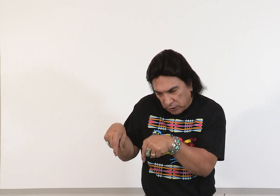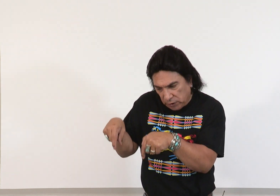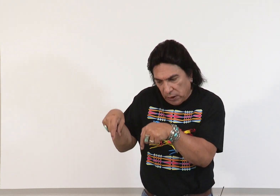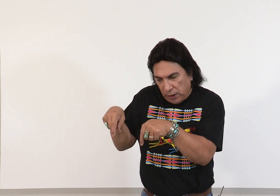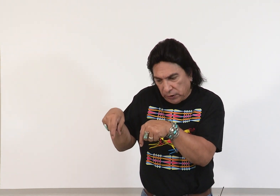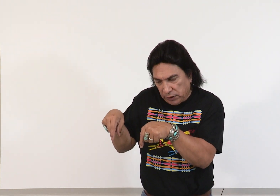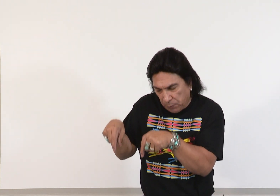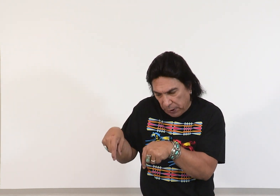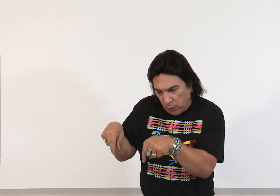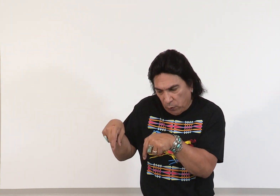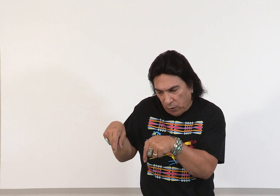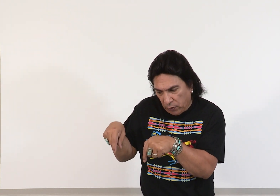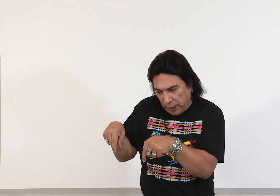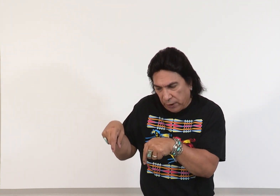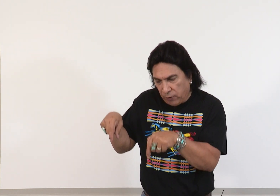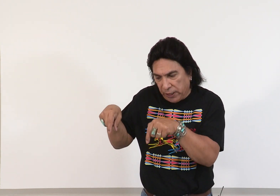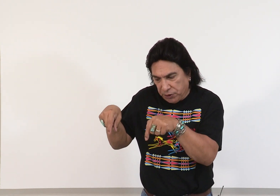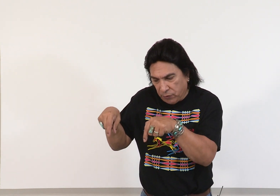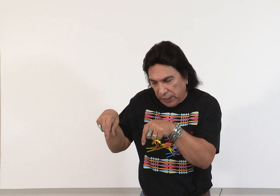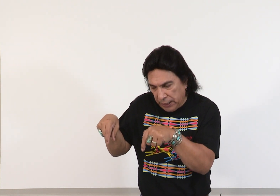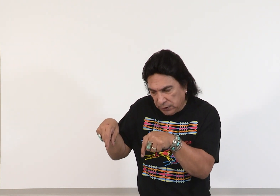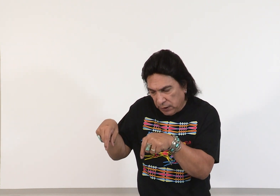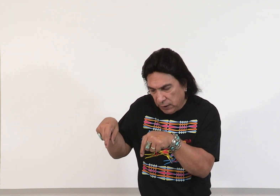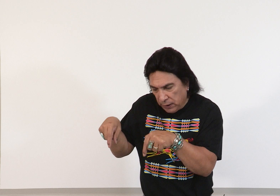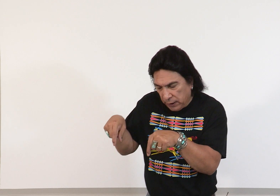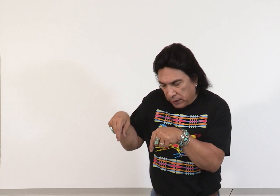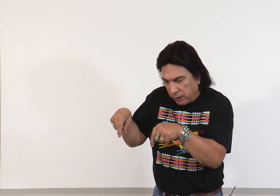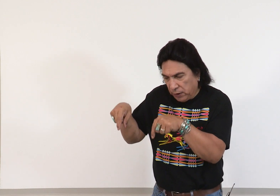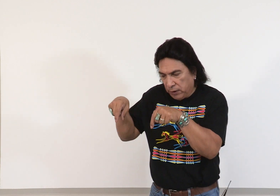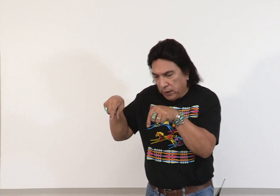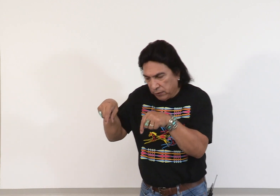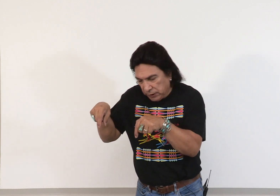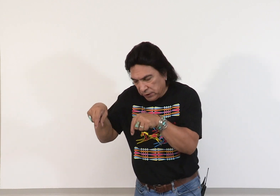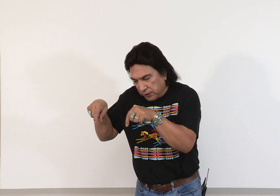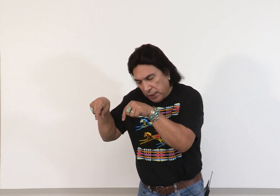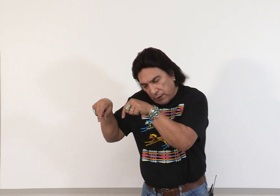notice, and some people will kind of crouch their knees as a sign,